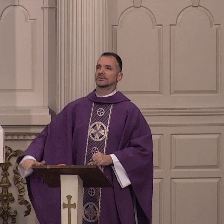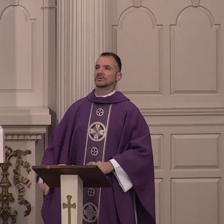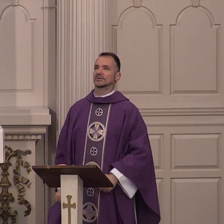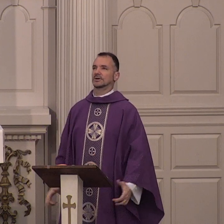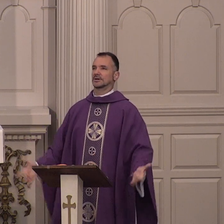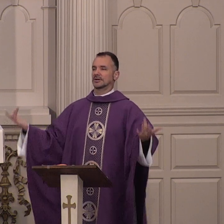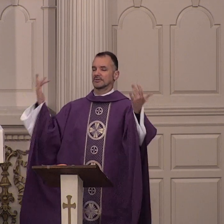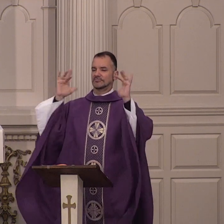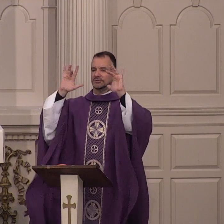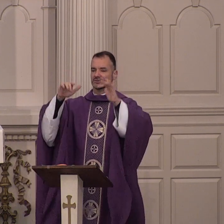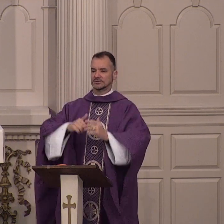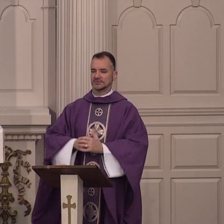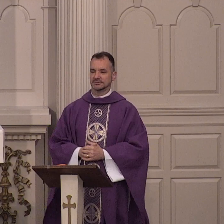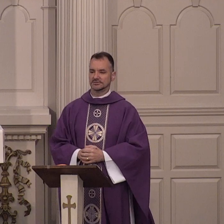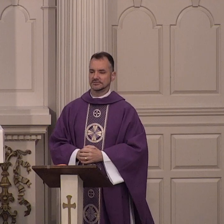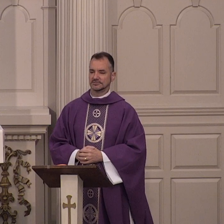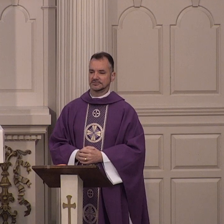Lord, have mercy.